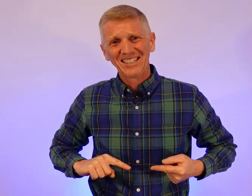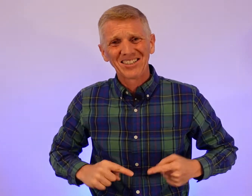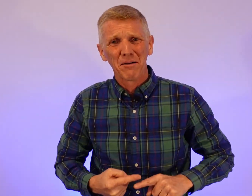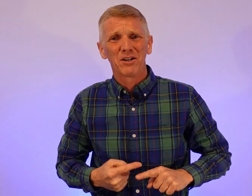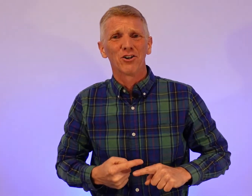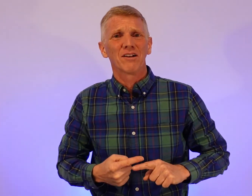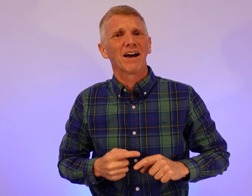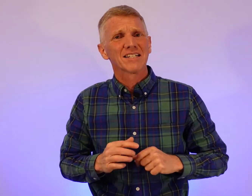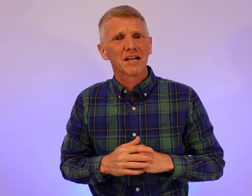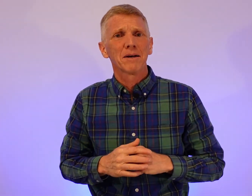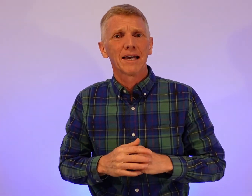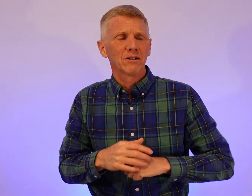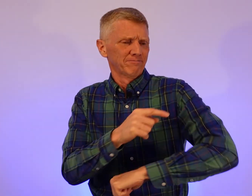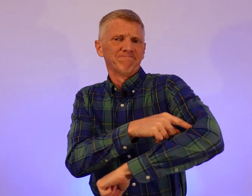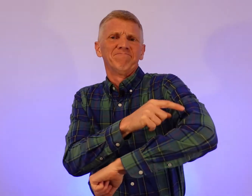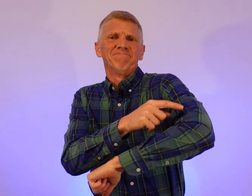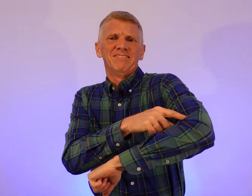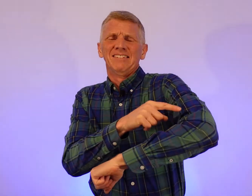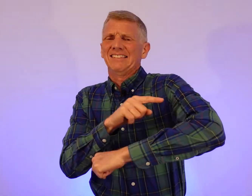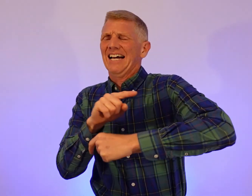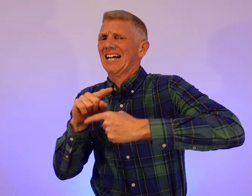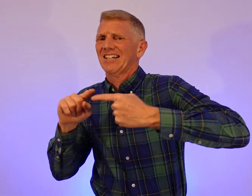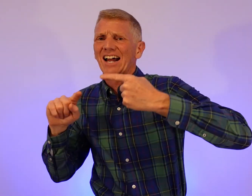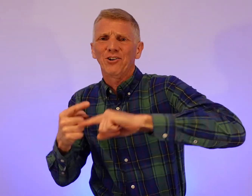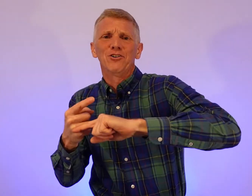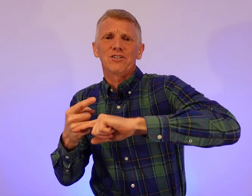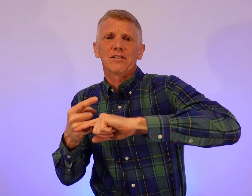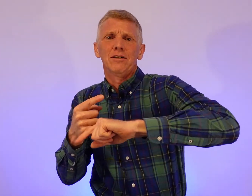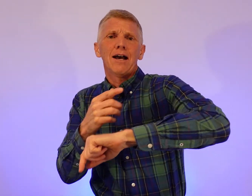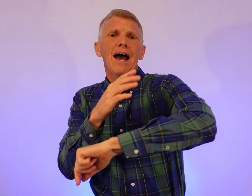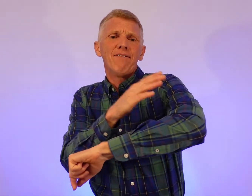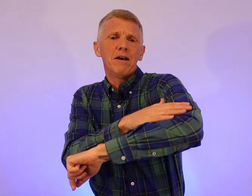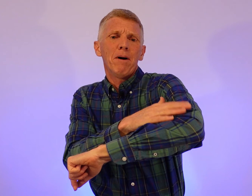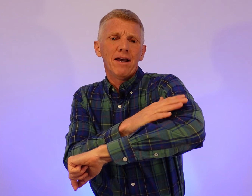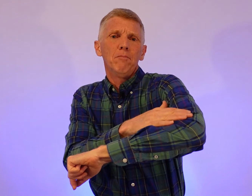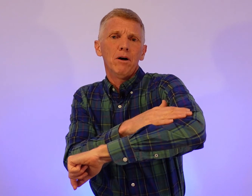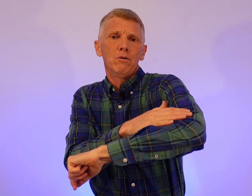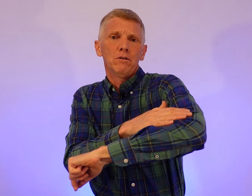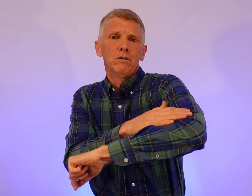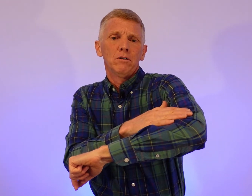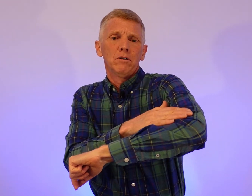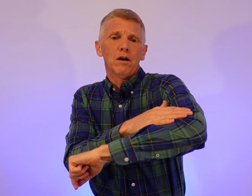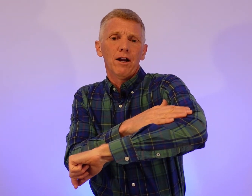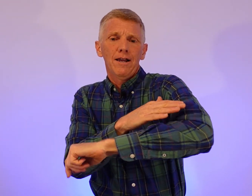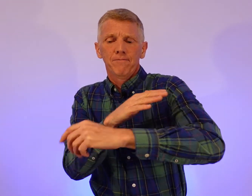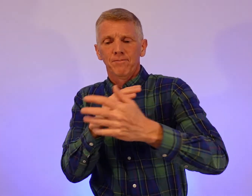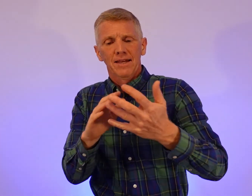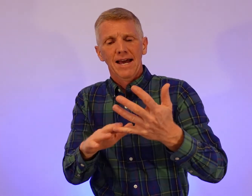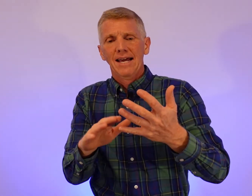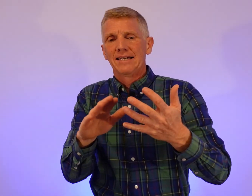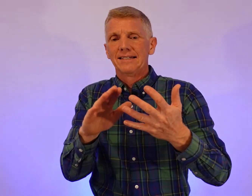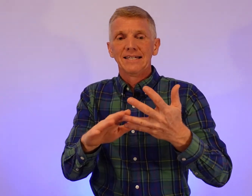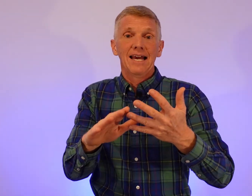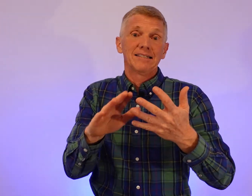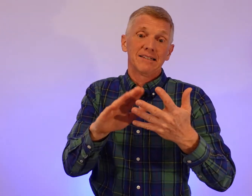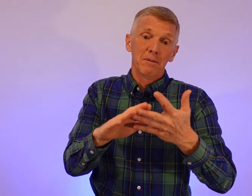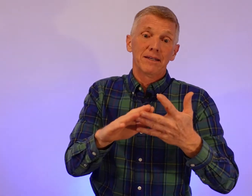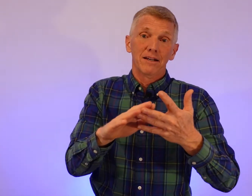stomach hurts. I've got a stomach ache. Gosh, that hurts. I've hit my elbow. All right? Headache, knee ache, stomach ache,